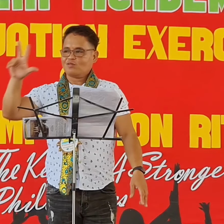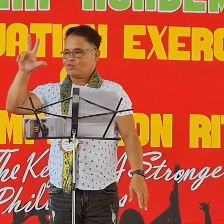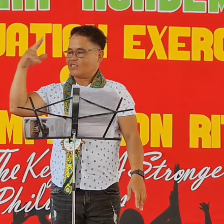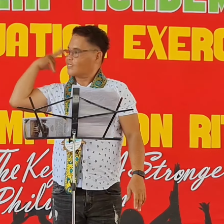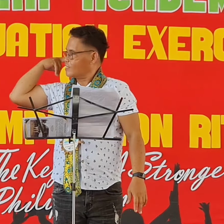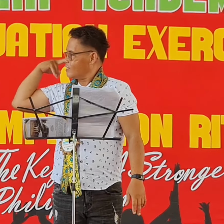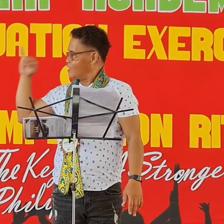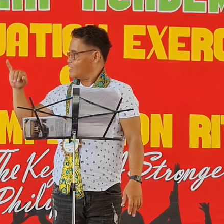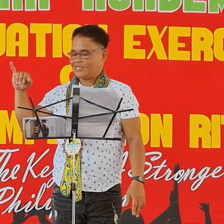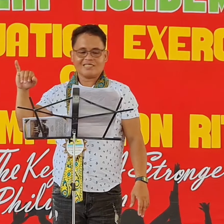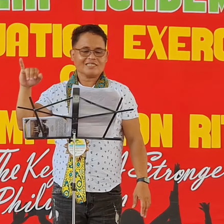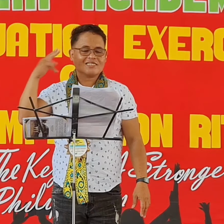All are hearing.